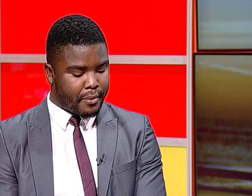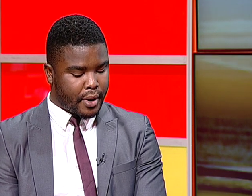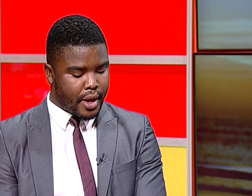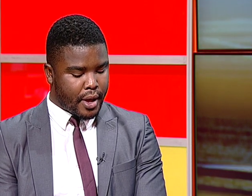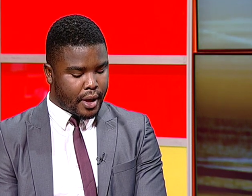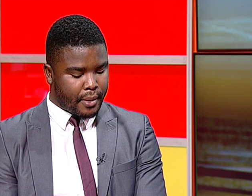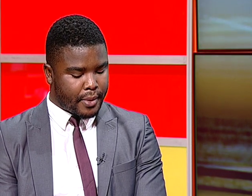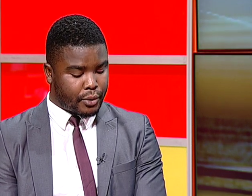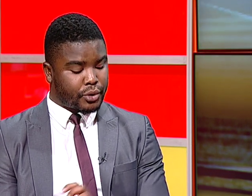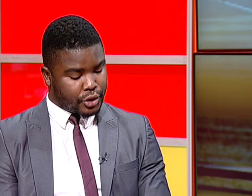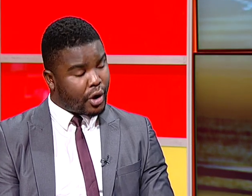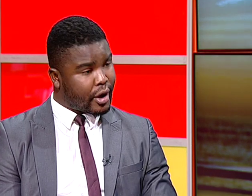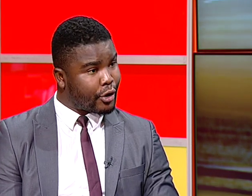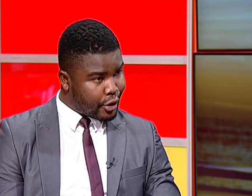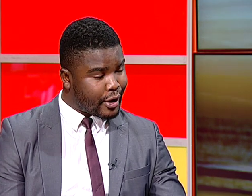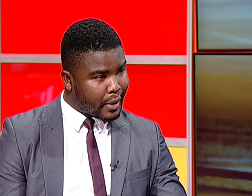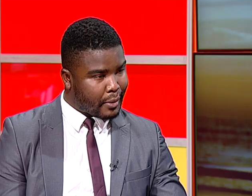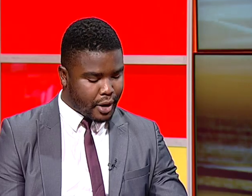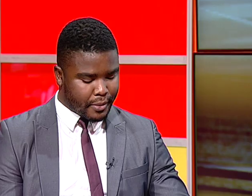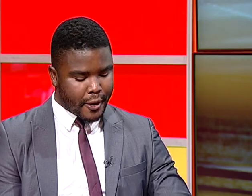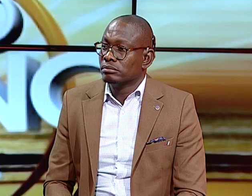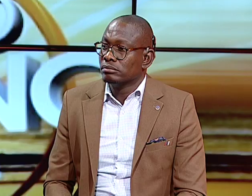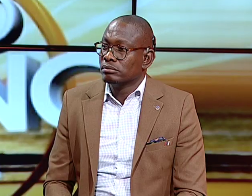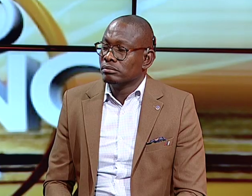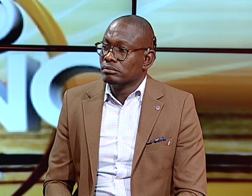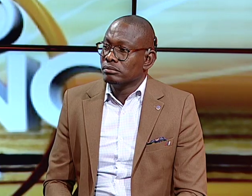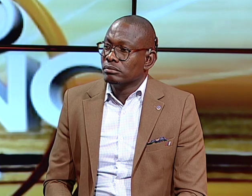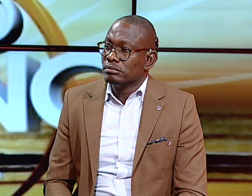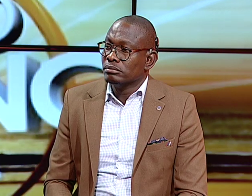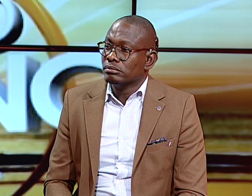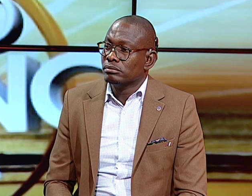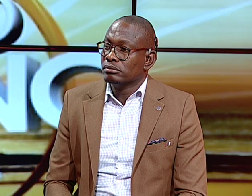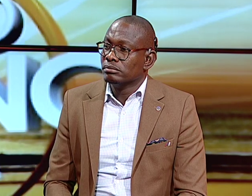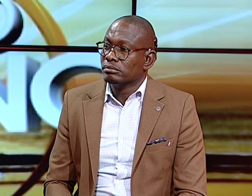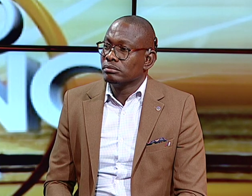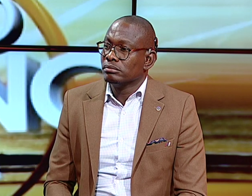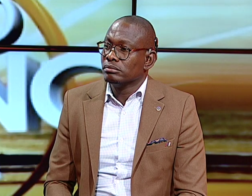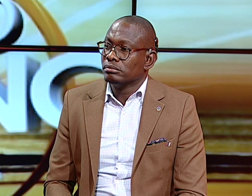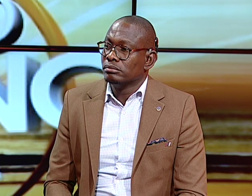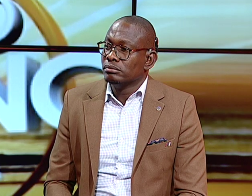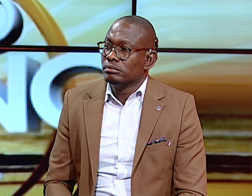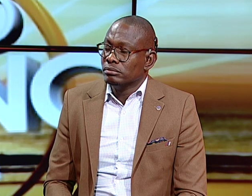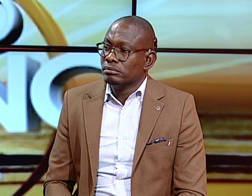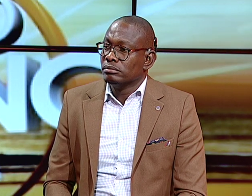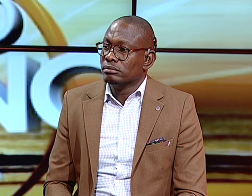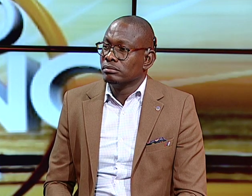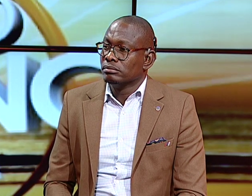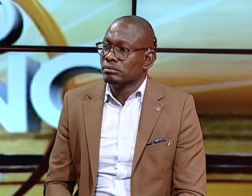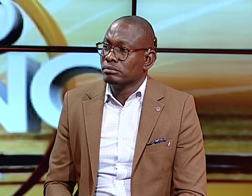member, you're an ordinary member, pardon me, but you'll be having, that is, a meeting as well, a board meeting happening during the course